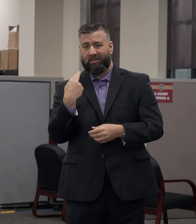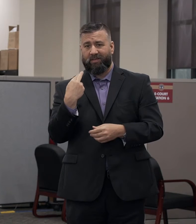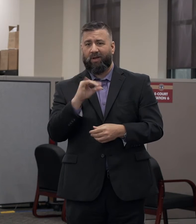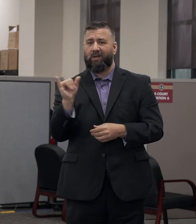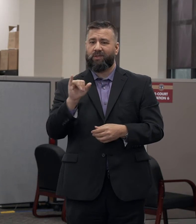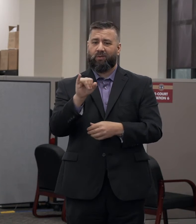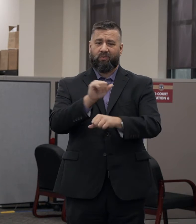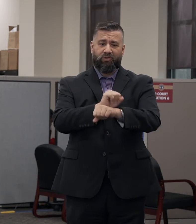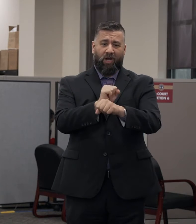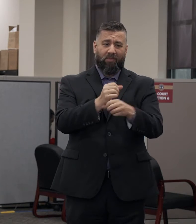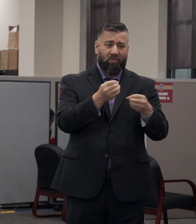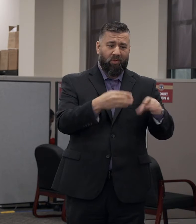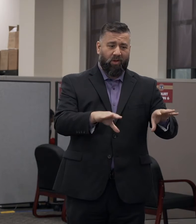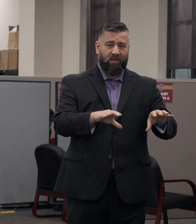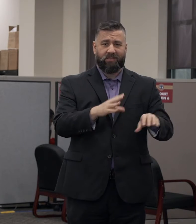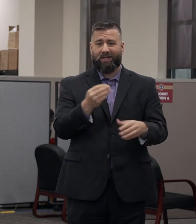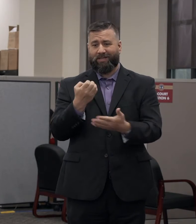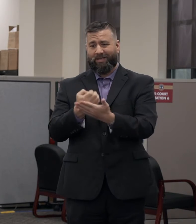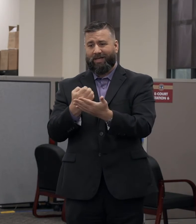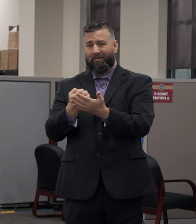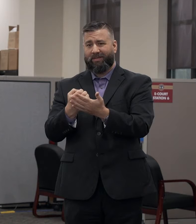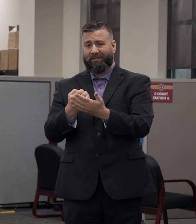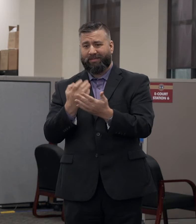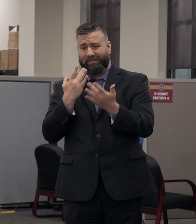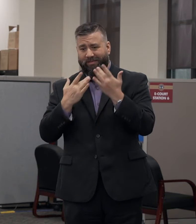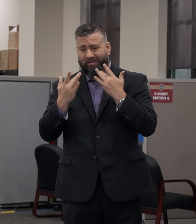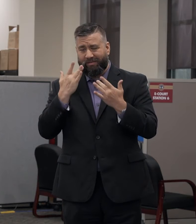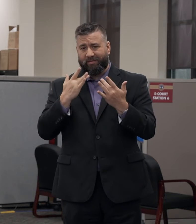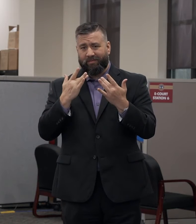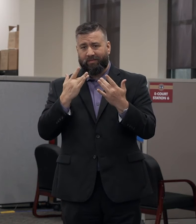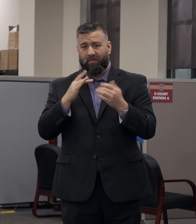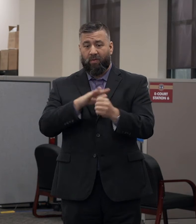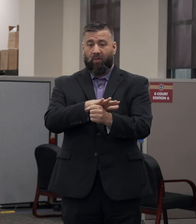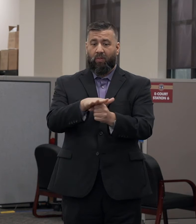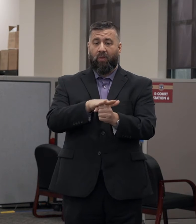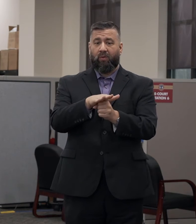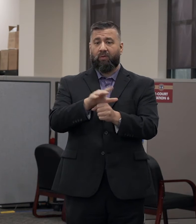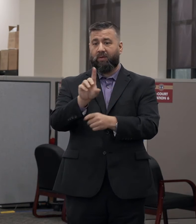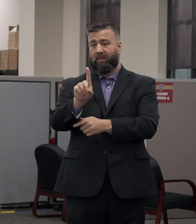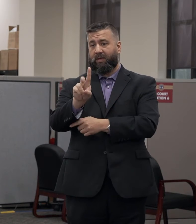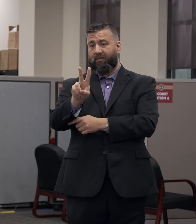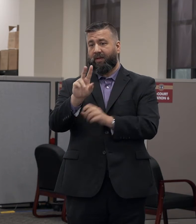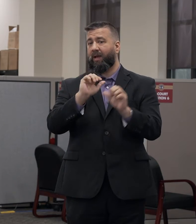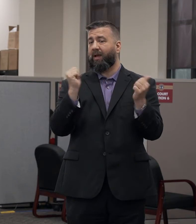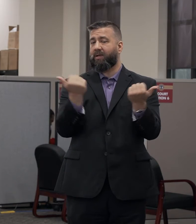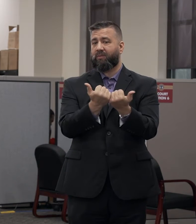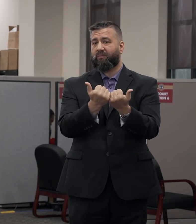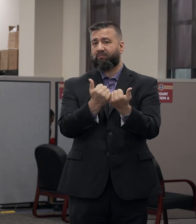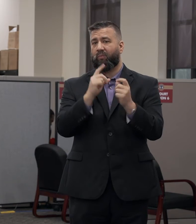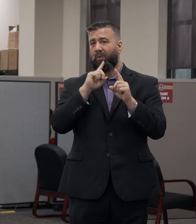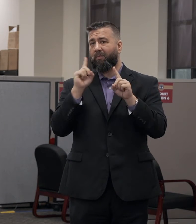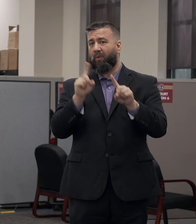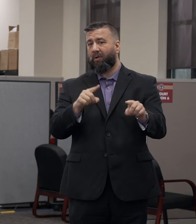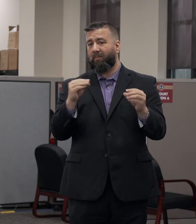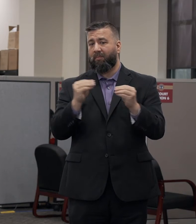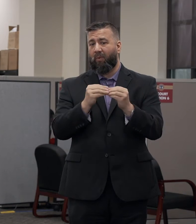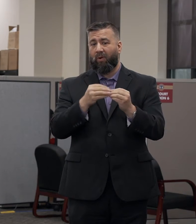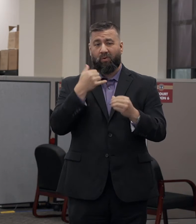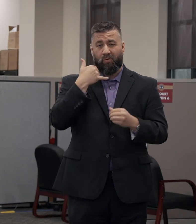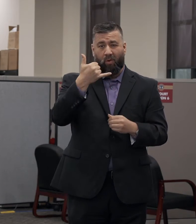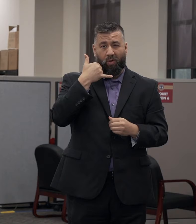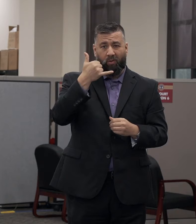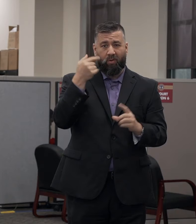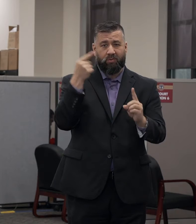about economic security. Local domestic violence agencies have reported more calls to their helplines during the